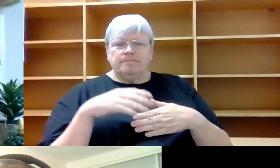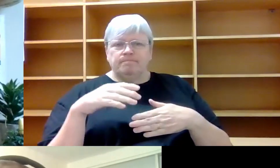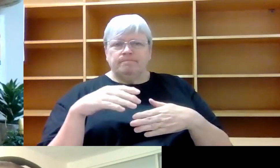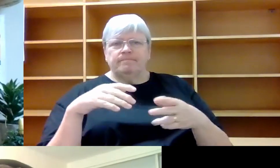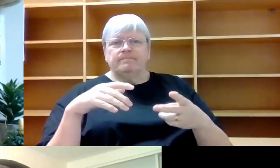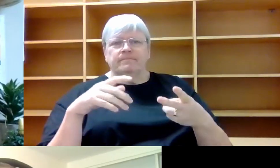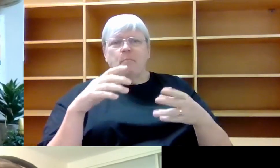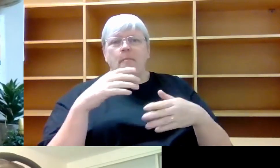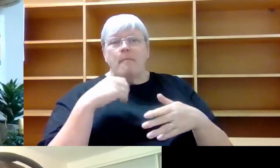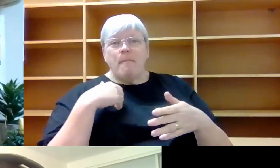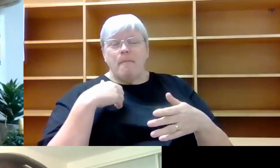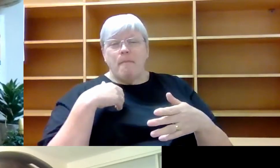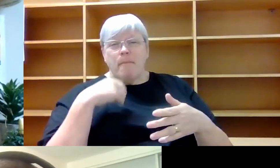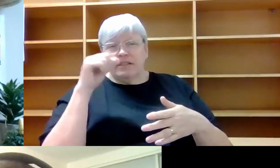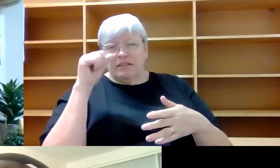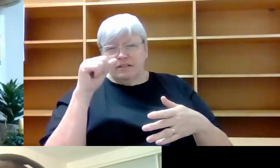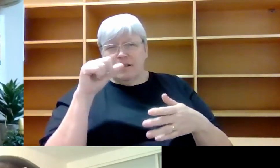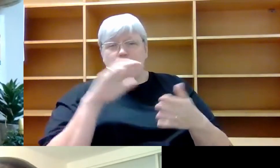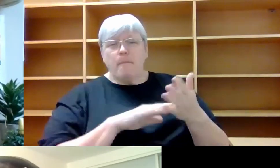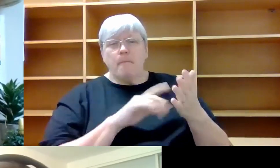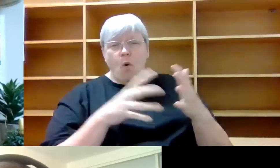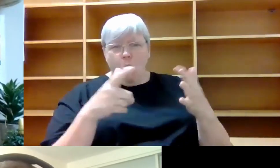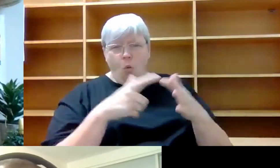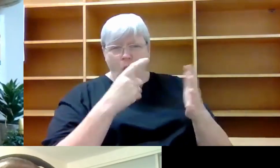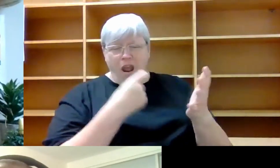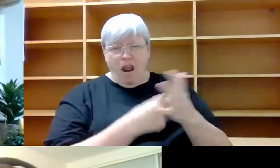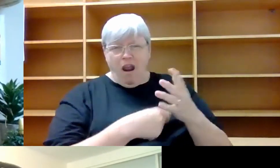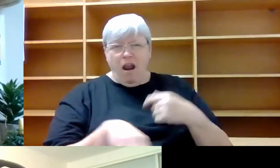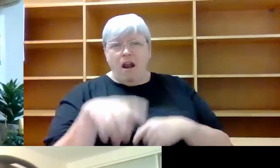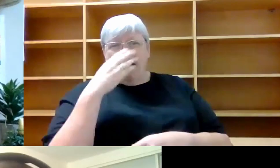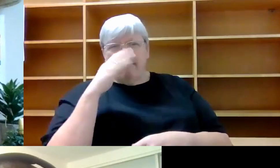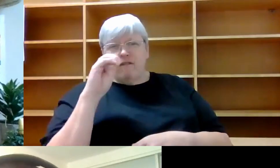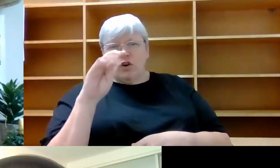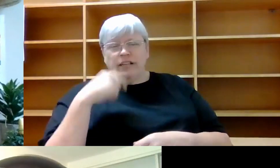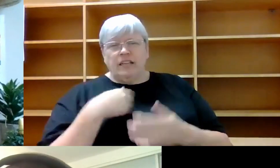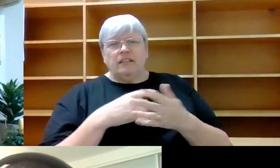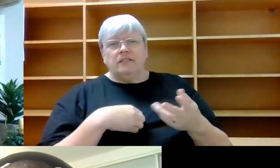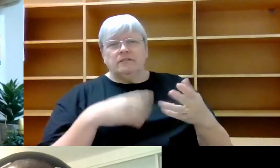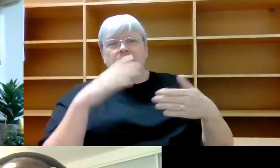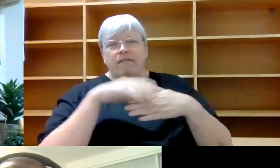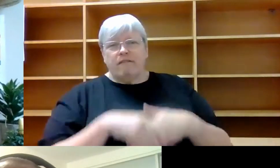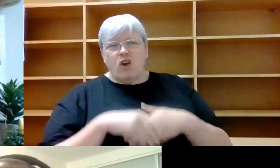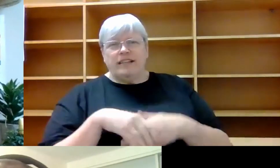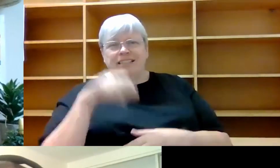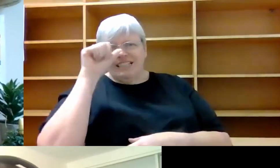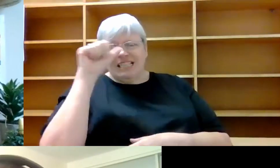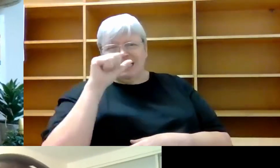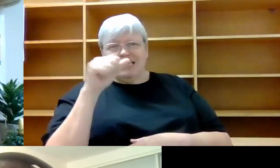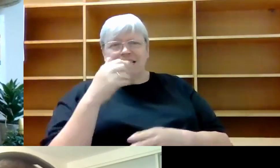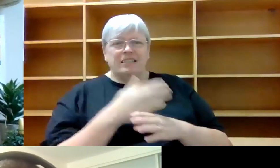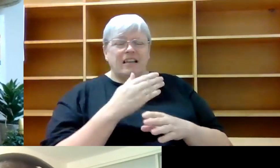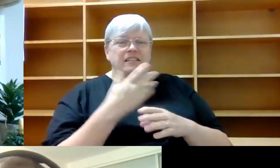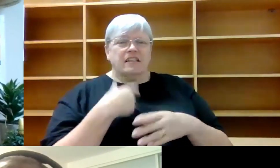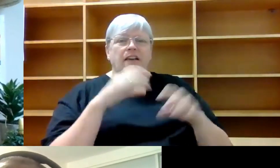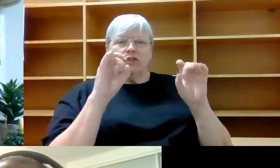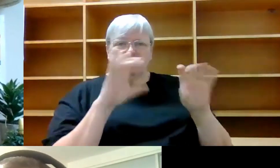16, and they've been given a task. And that task is, after they finish work on a certain day, they have to drop their